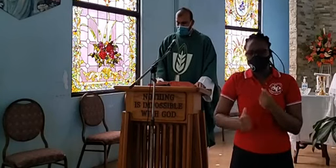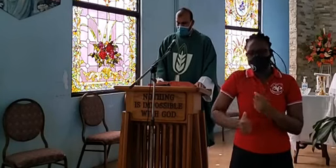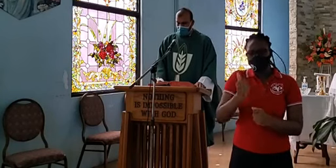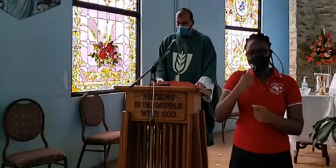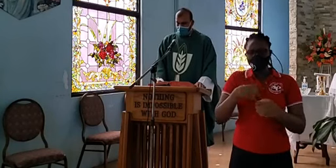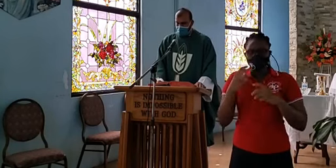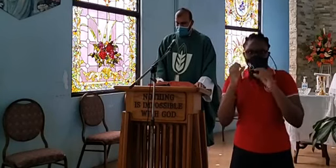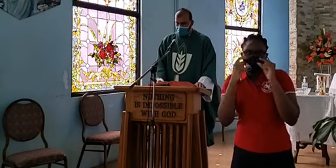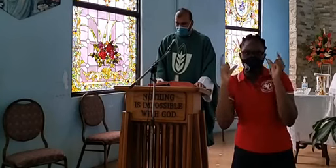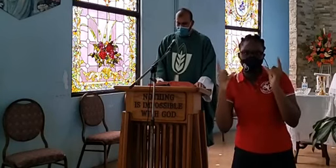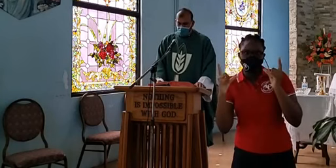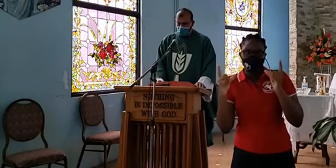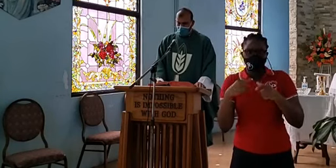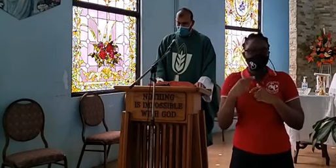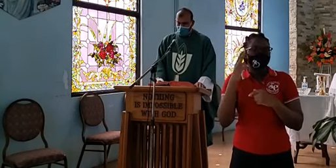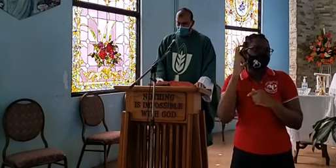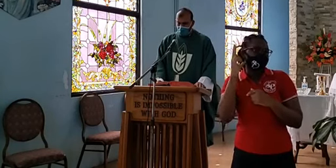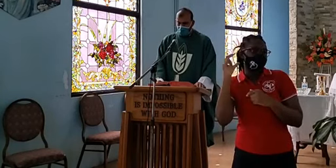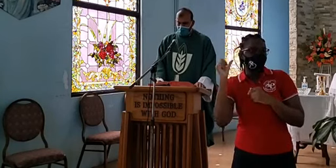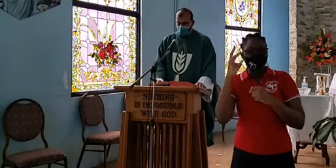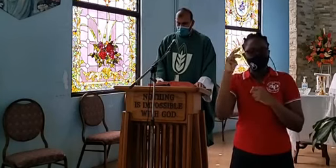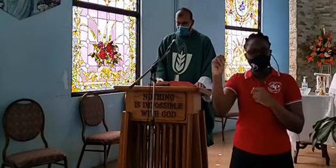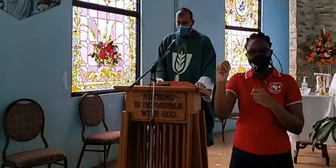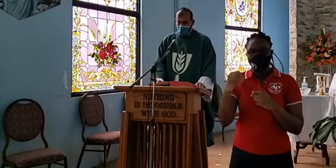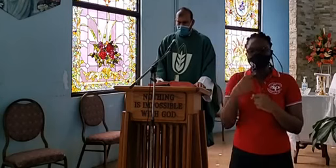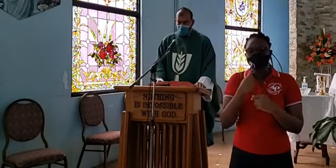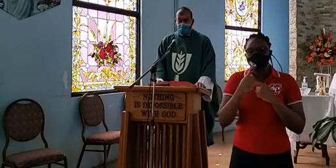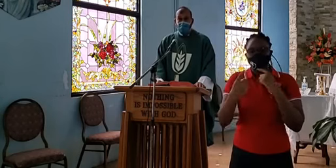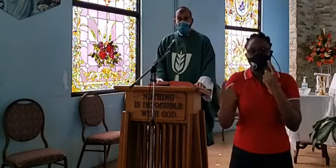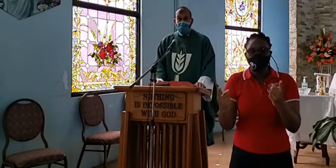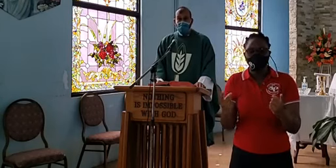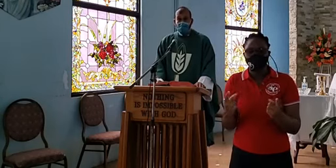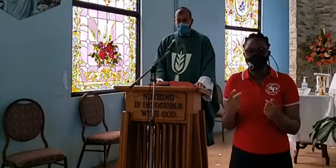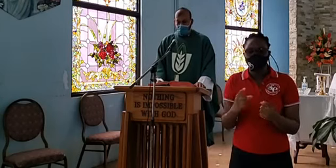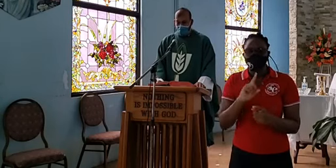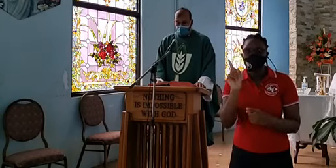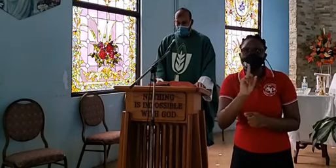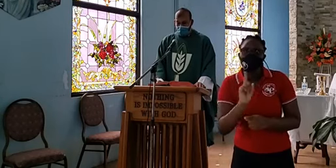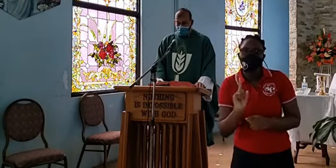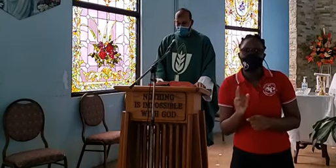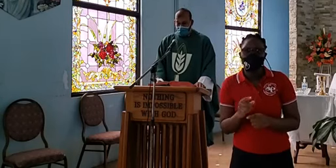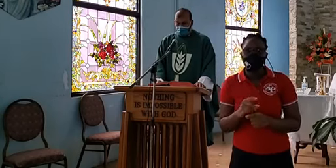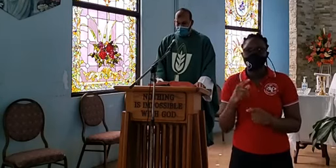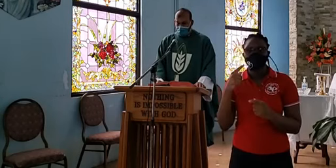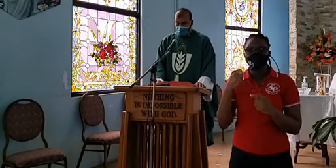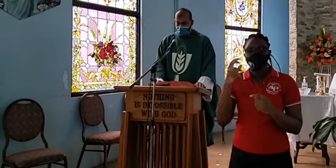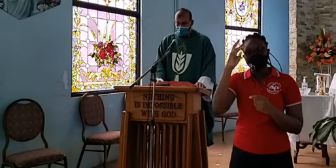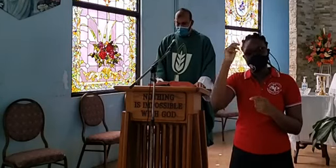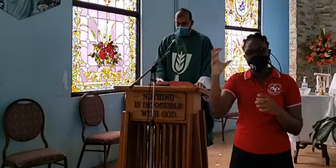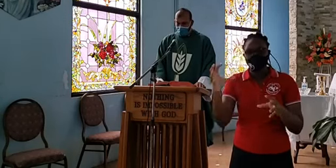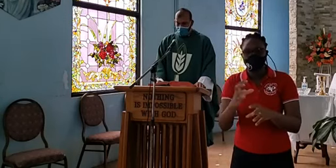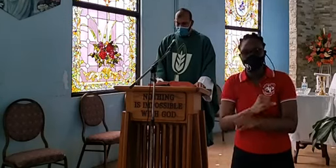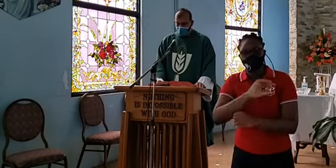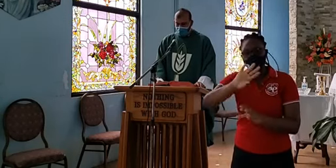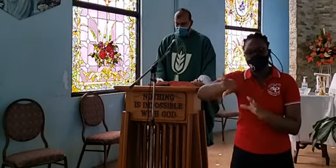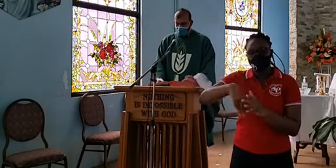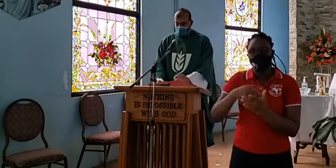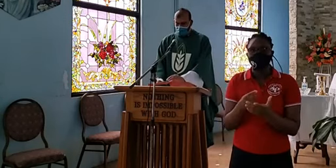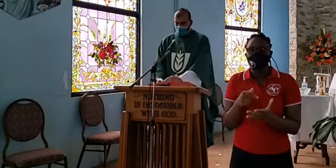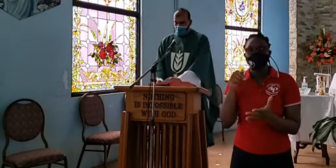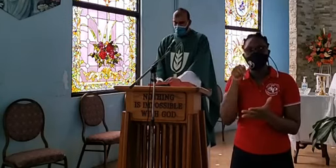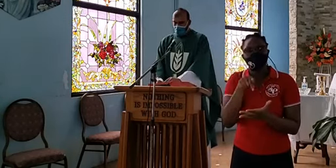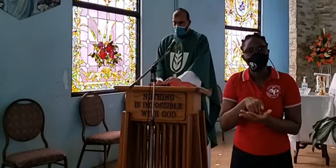astonished when they heard him. They said, "Where did the man get all